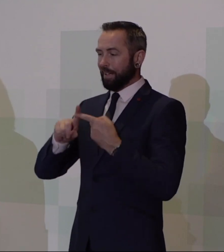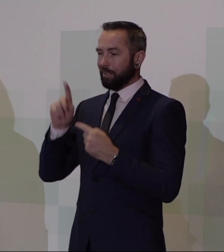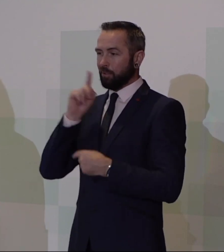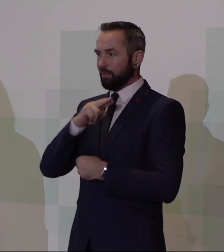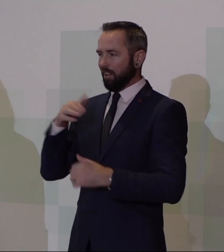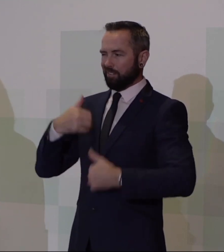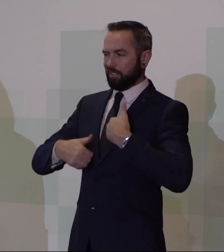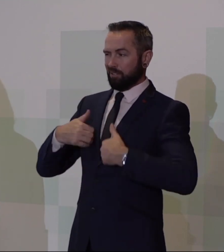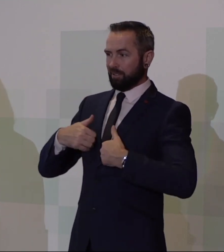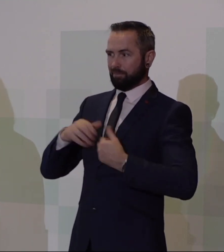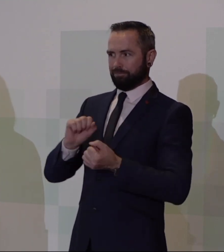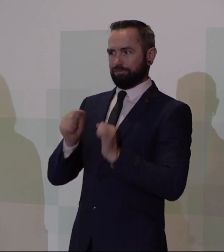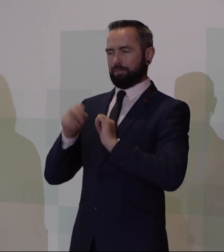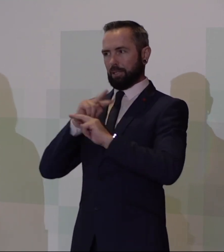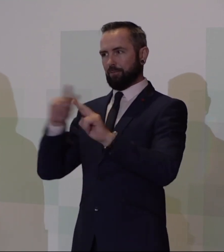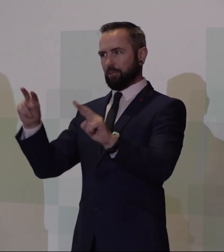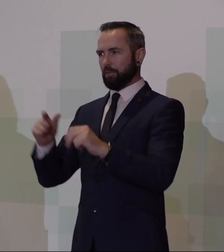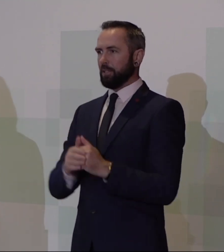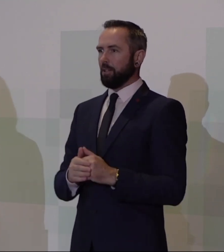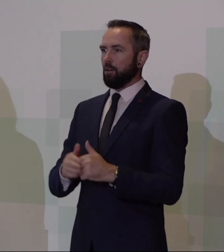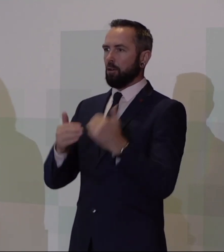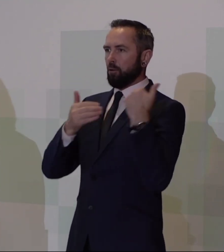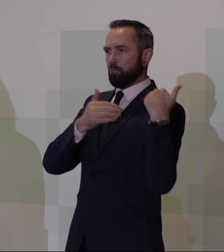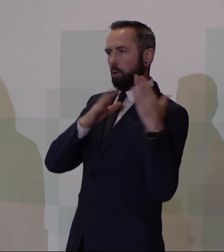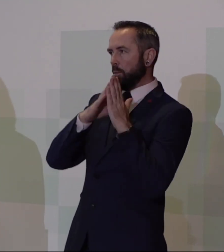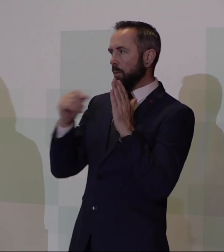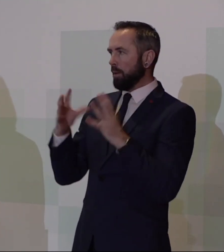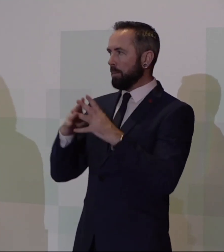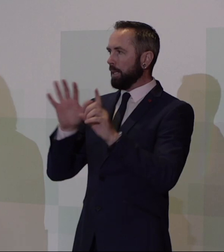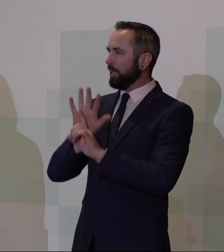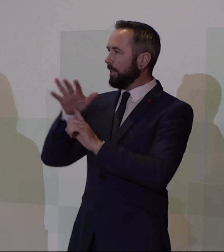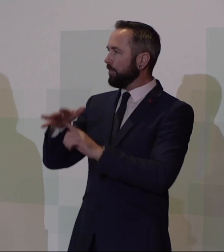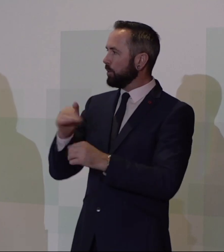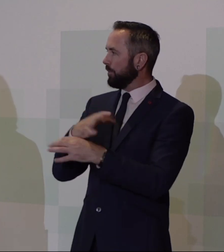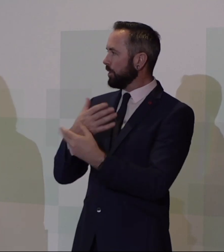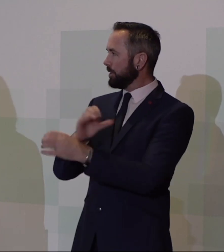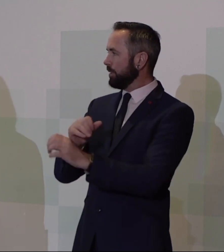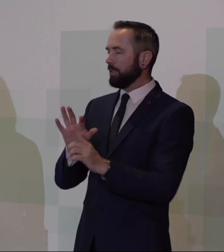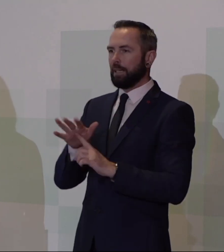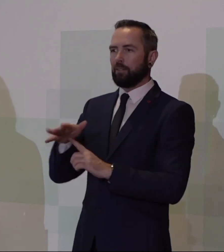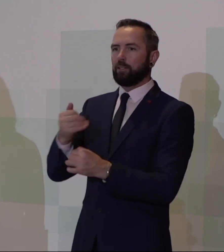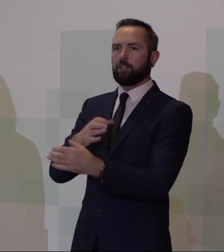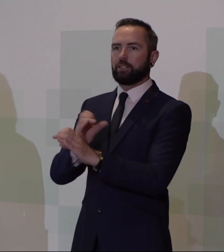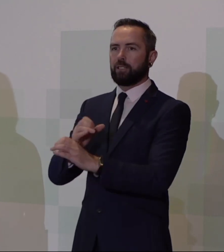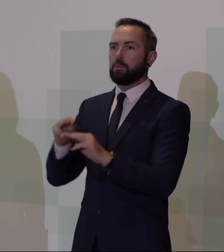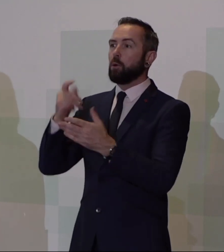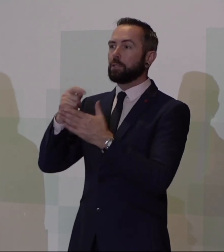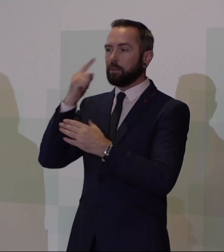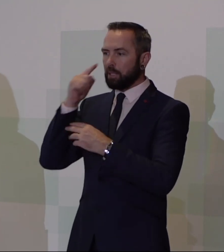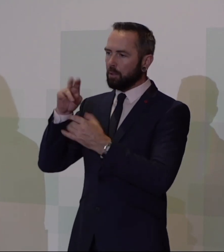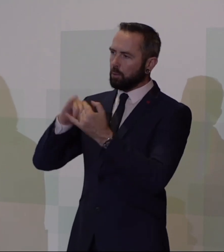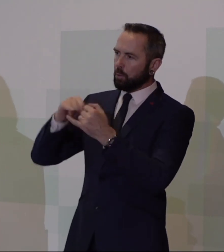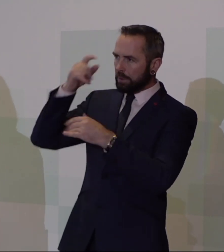in the physical sciences. Role models were a huge influence for these students, and in most cases, they saw their teachers as their role